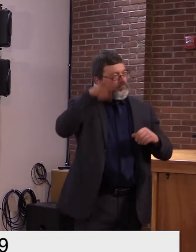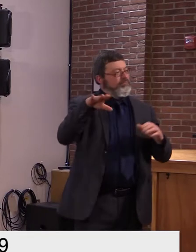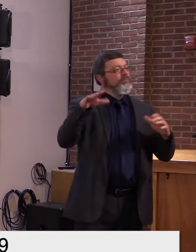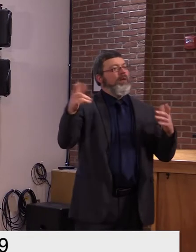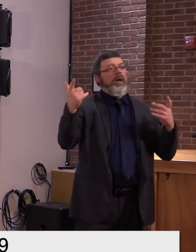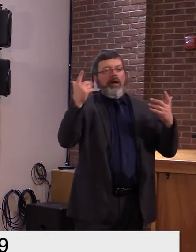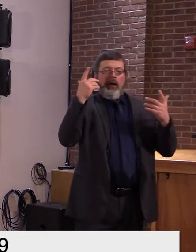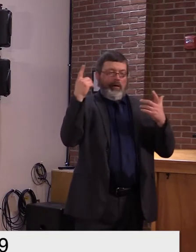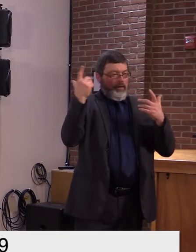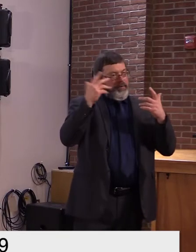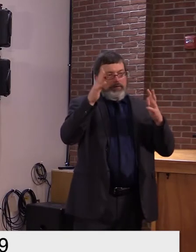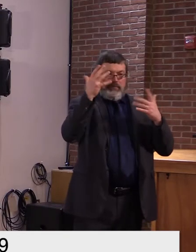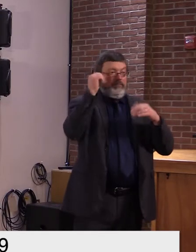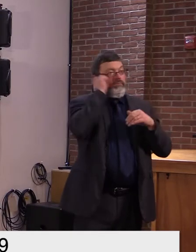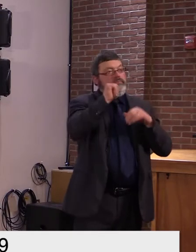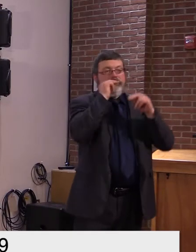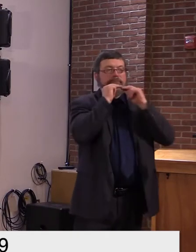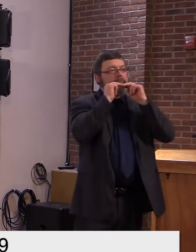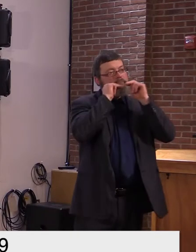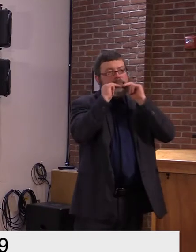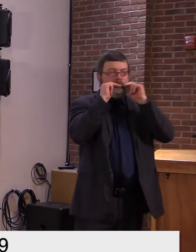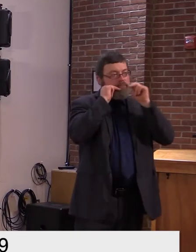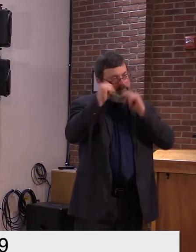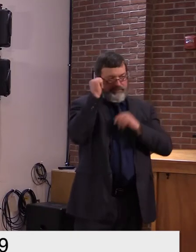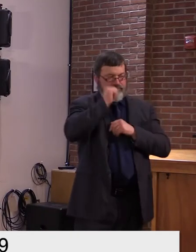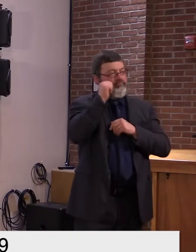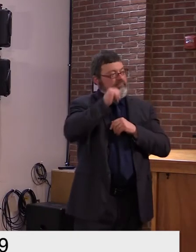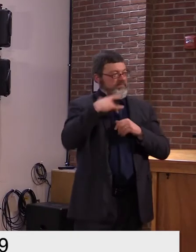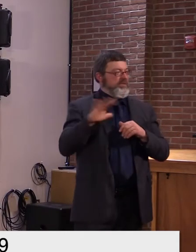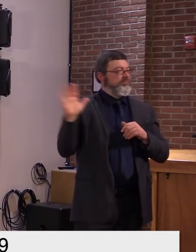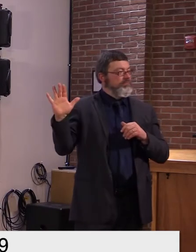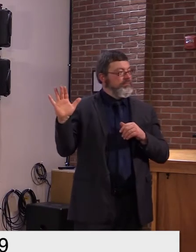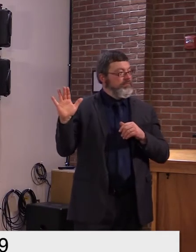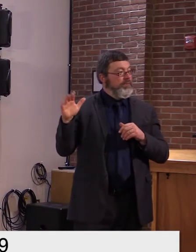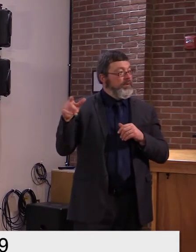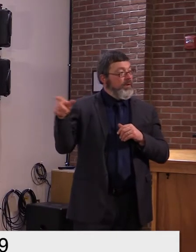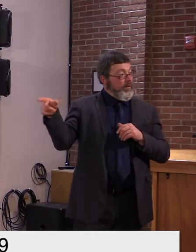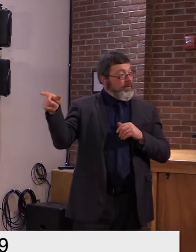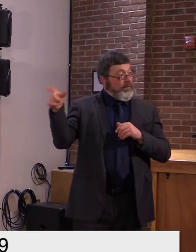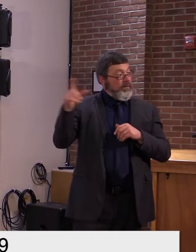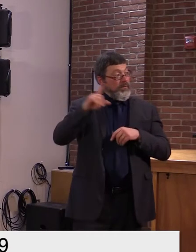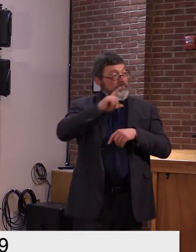Washington, what would it take for you to run for Speaker of the House?